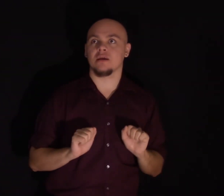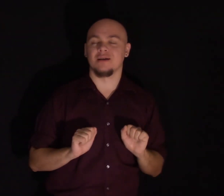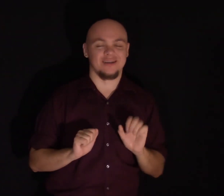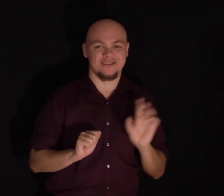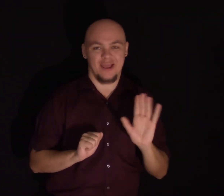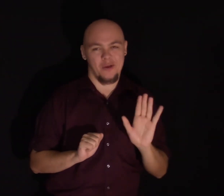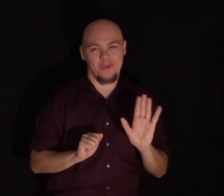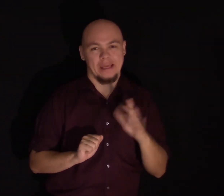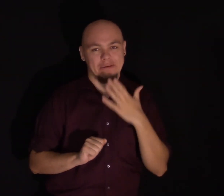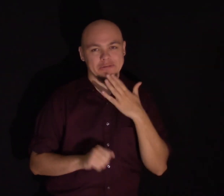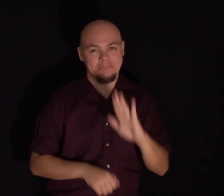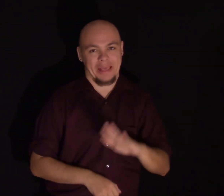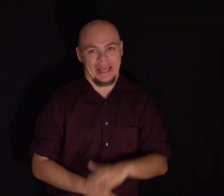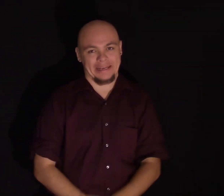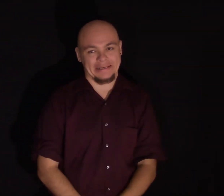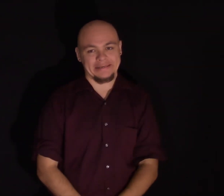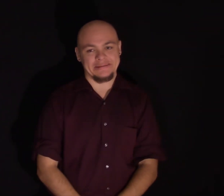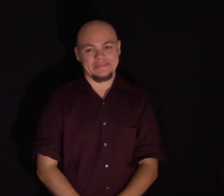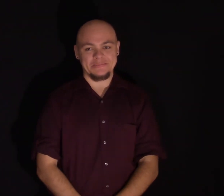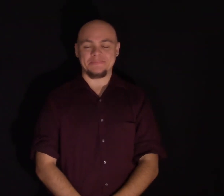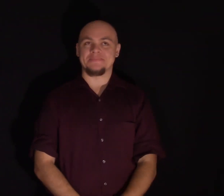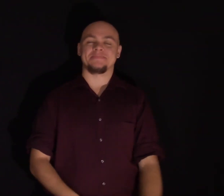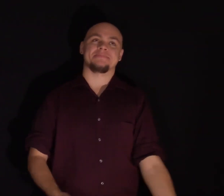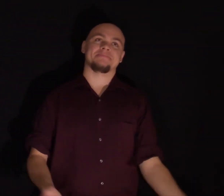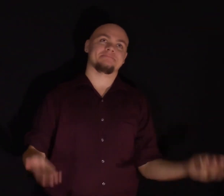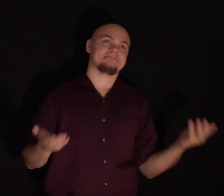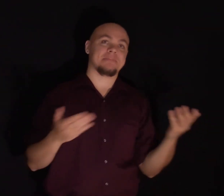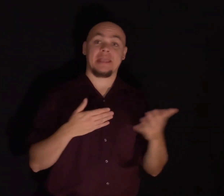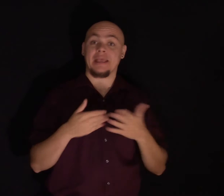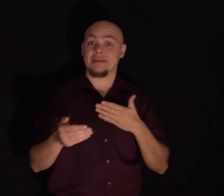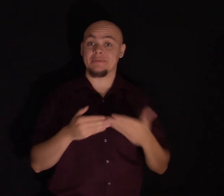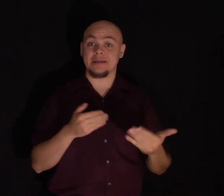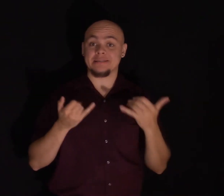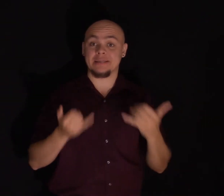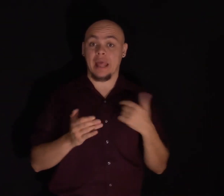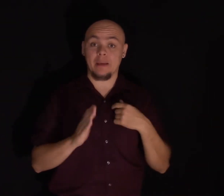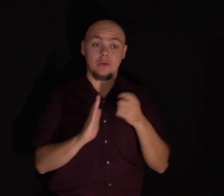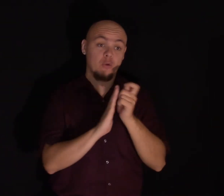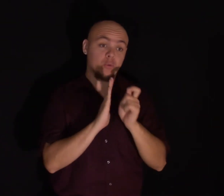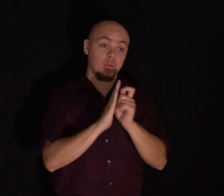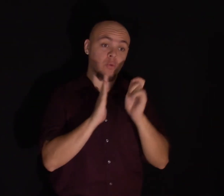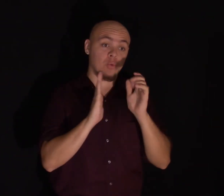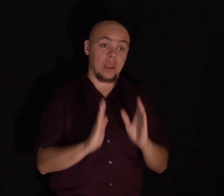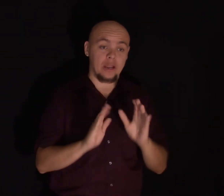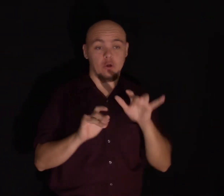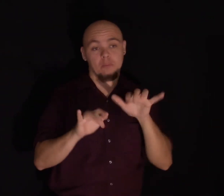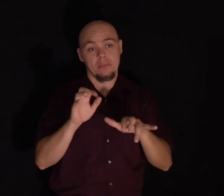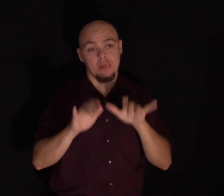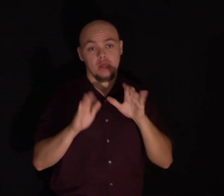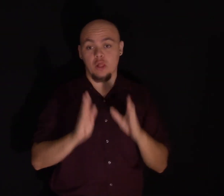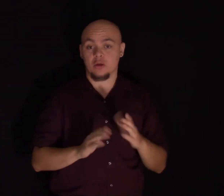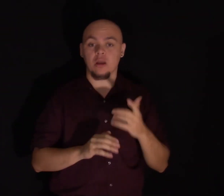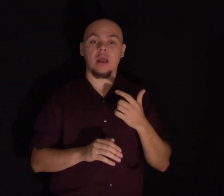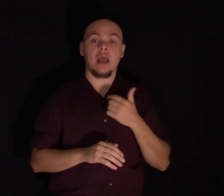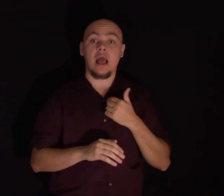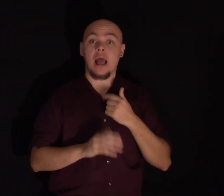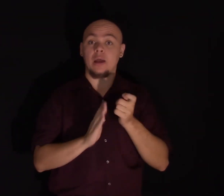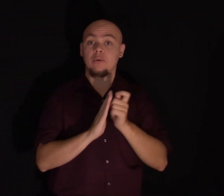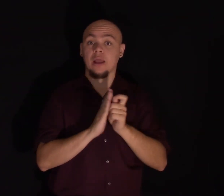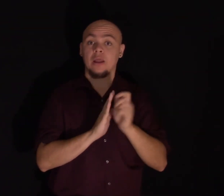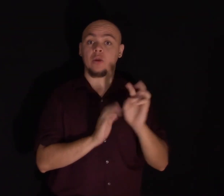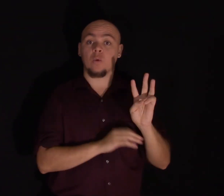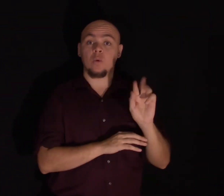was very very bad anyway today i'm a writer blogger guy i write the blog wait but why